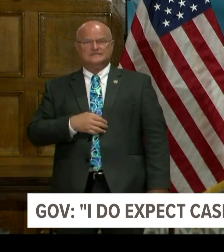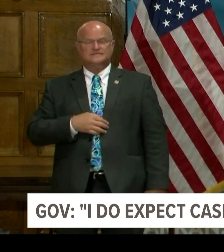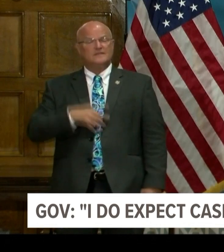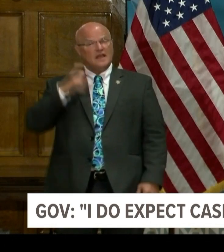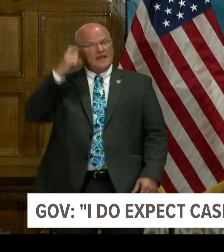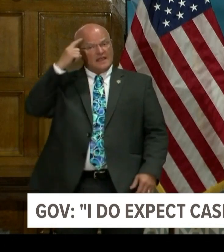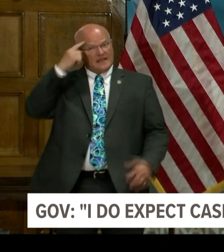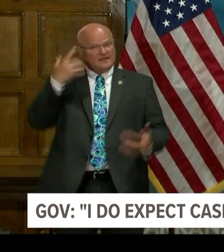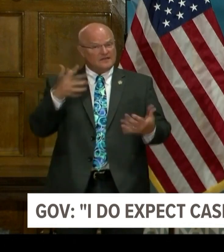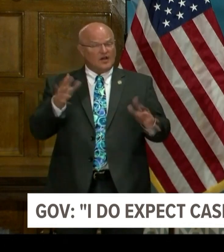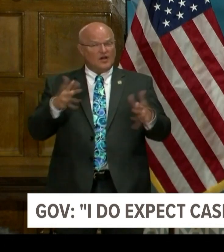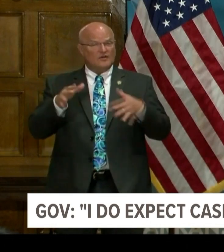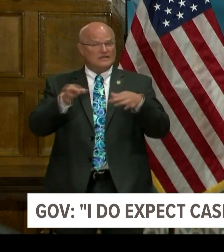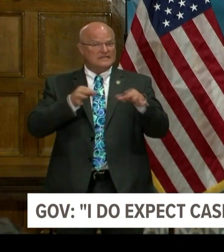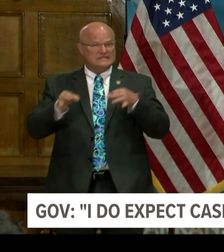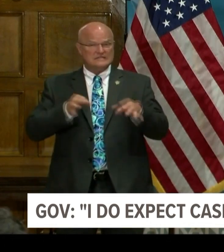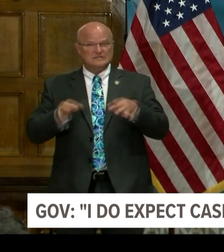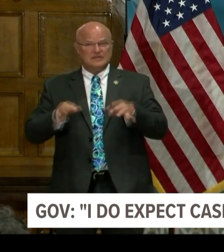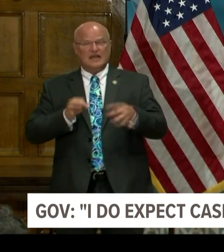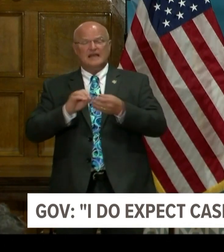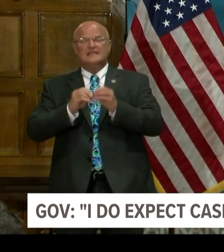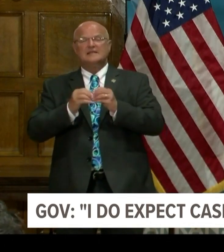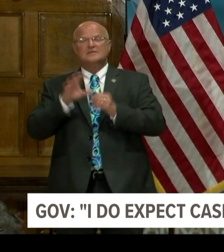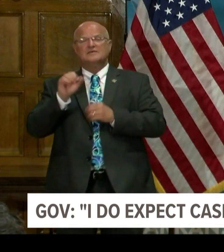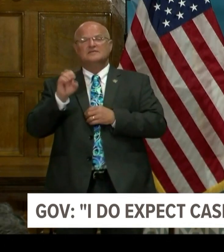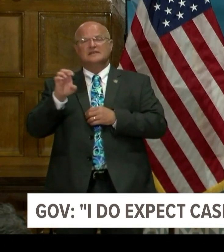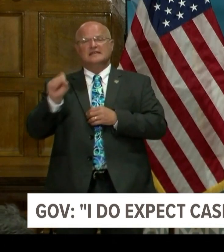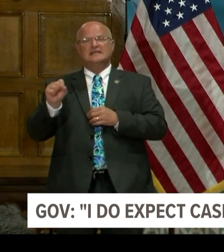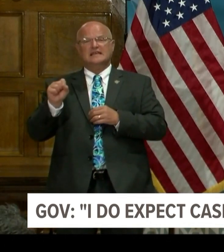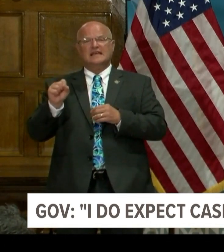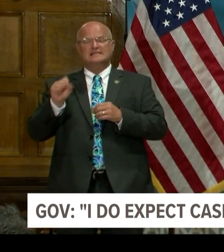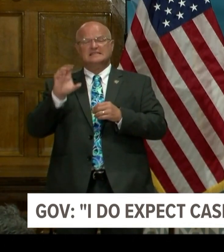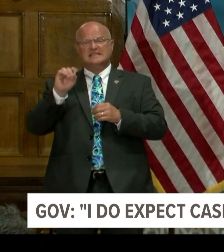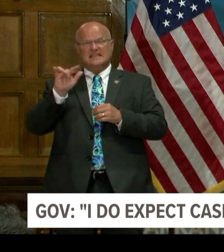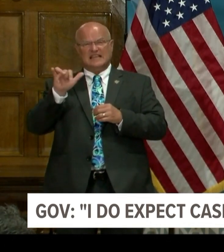The Governor has already explained the number of cases